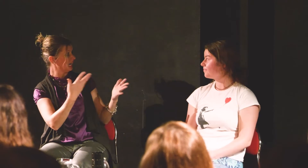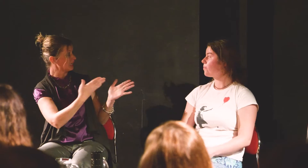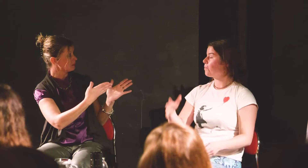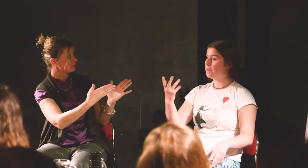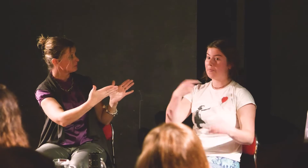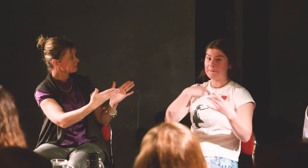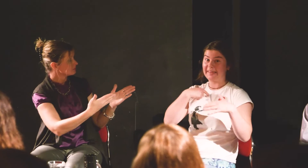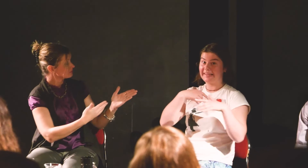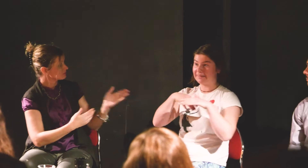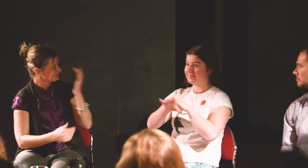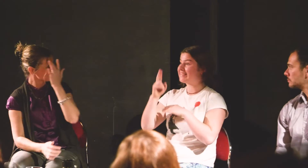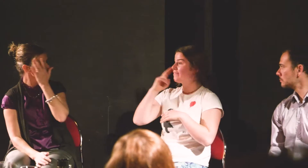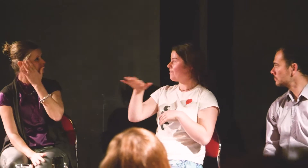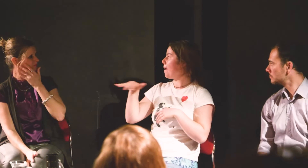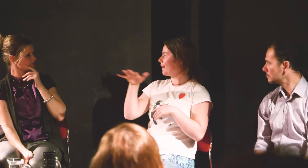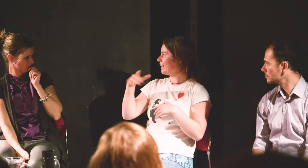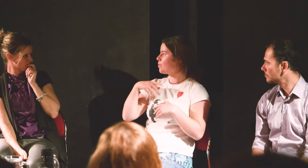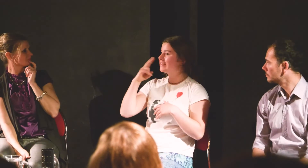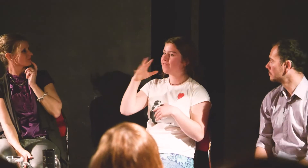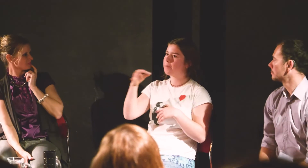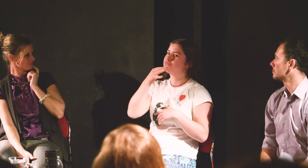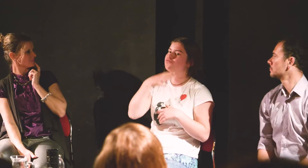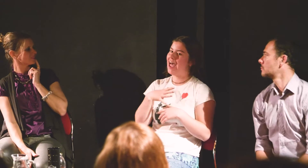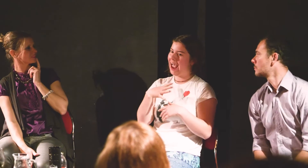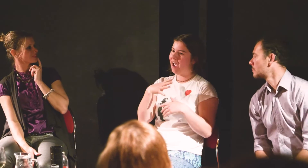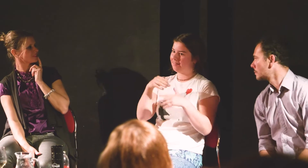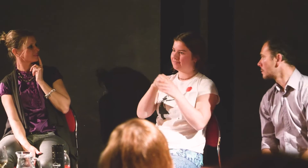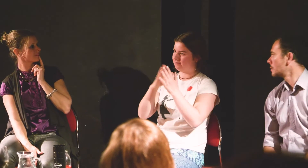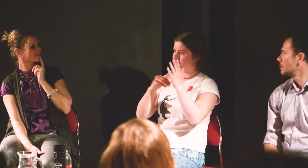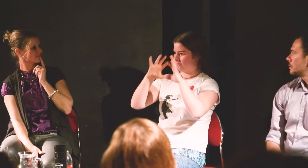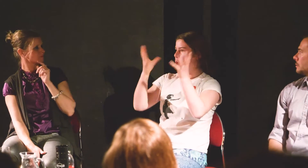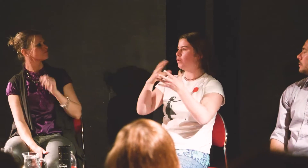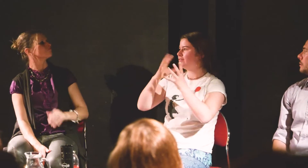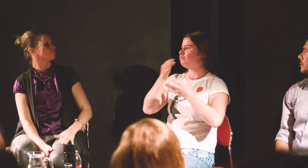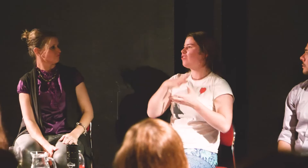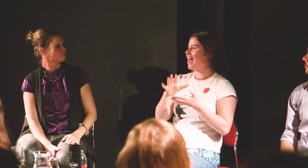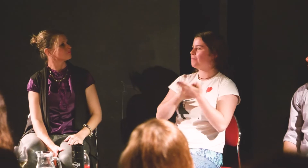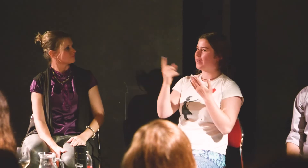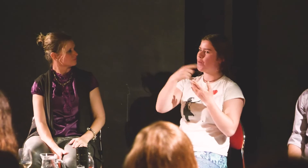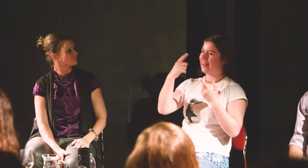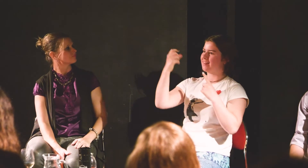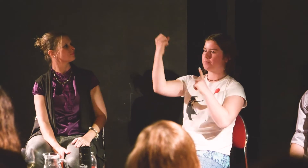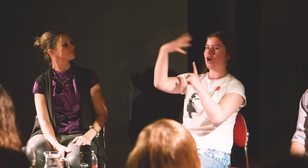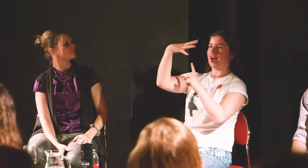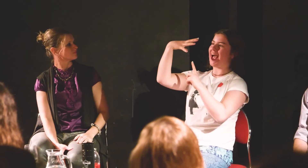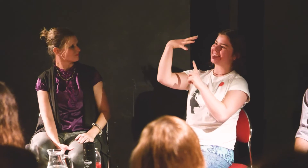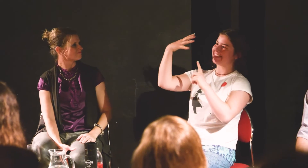Is there anything else you'd like to add? Yeah, so being in a deaf family, which is quite rare in the